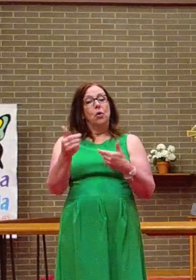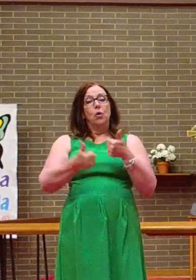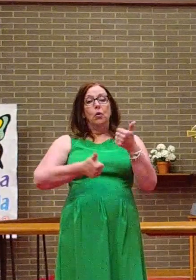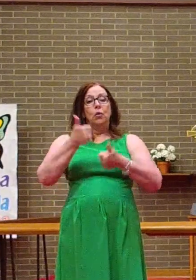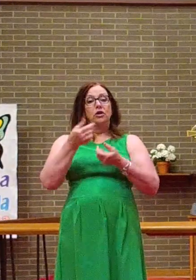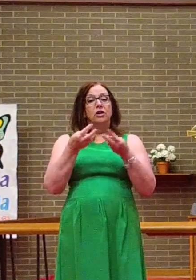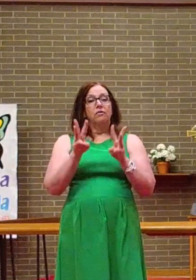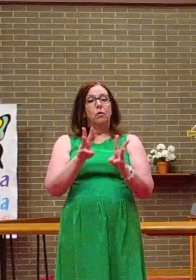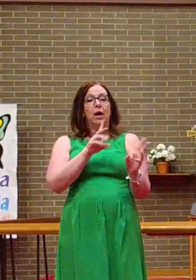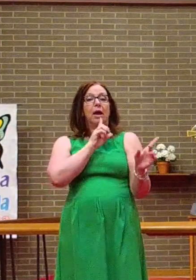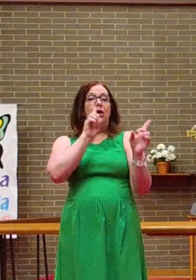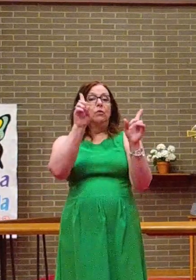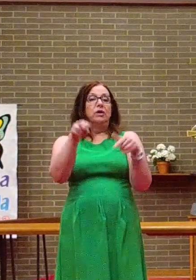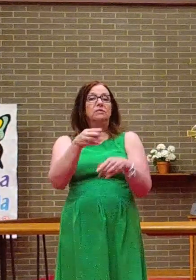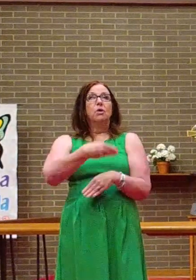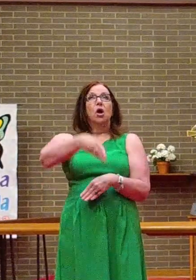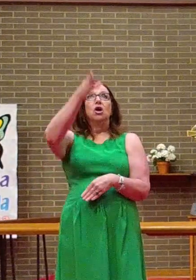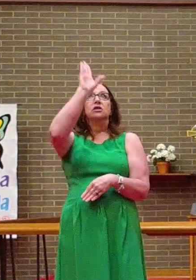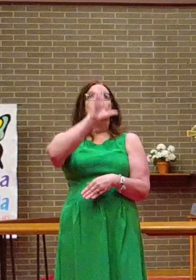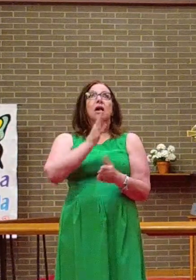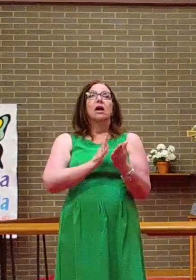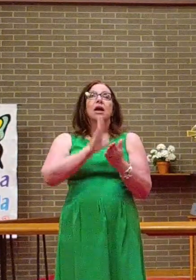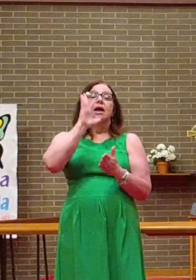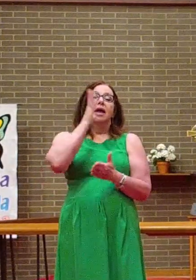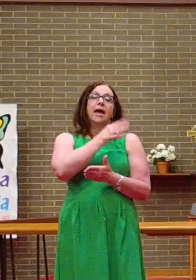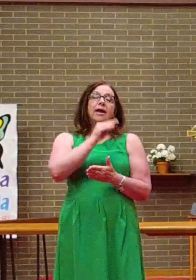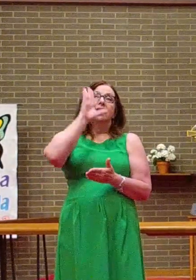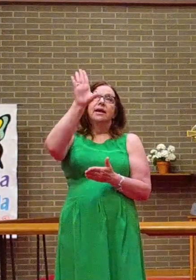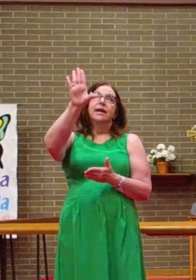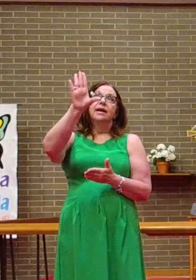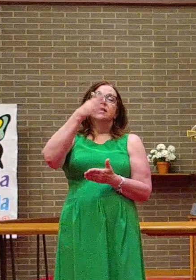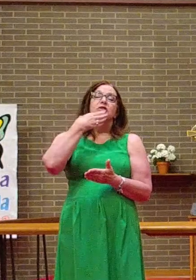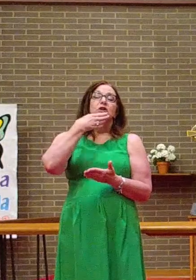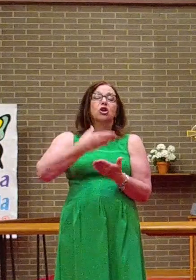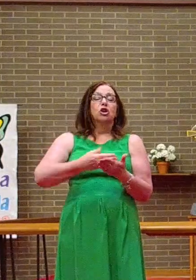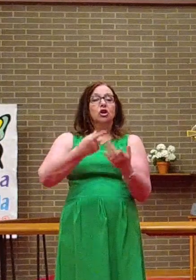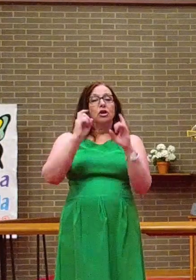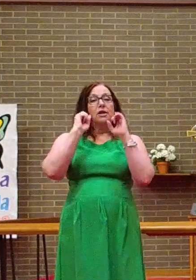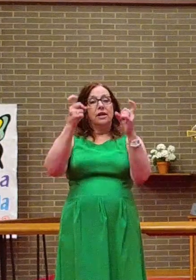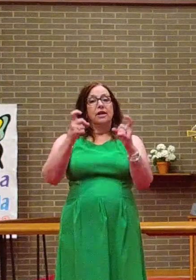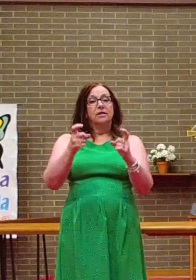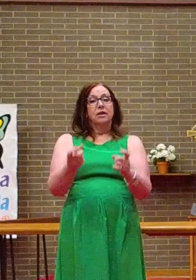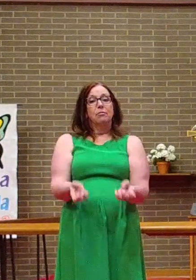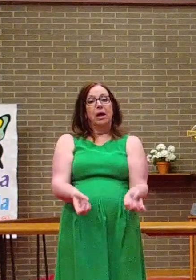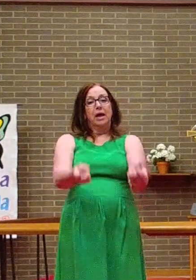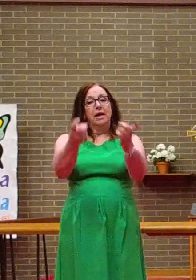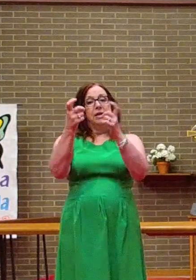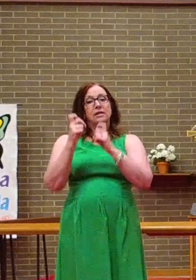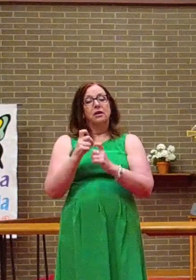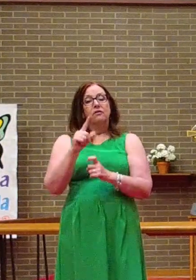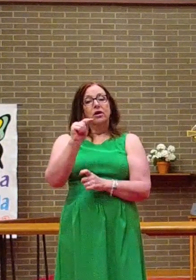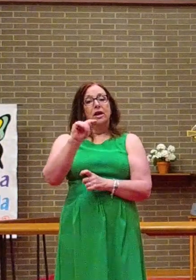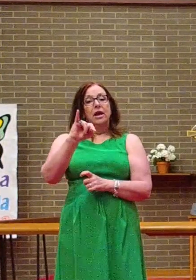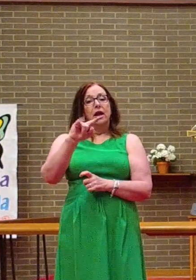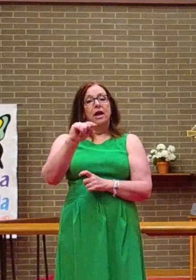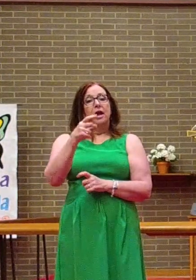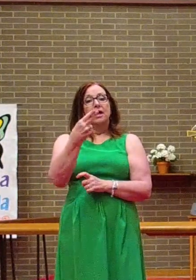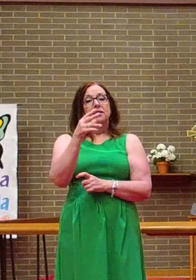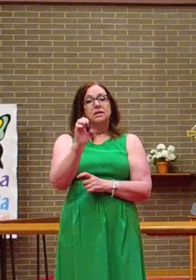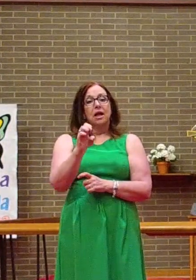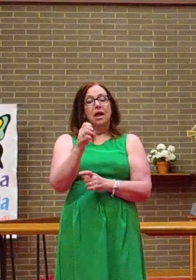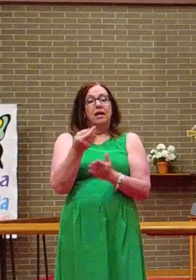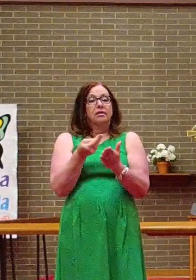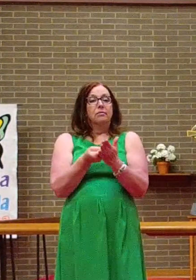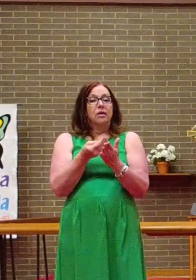it, respond to God and his good gifts by delivering a tithe to us that we can use it to further the